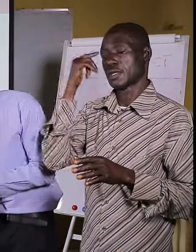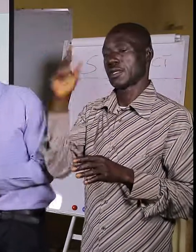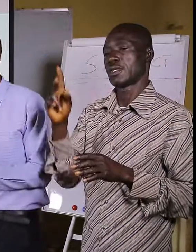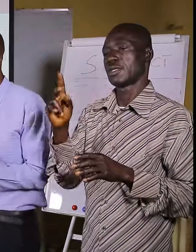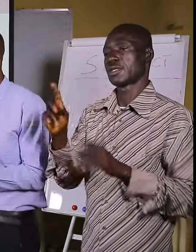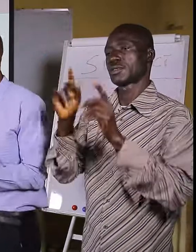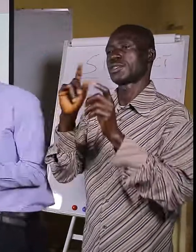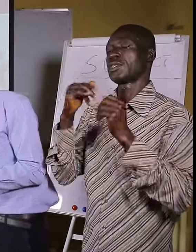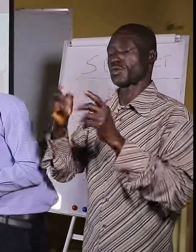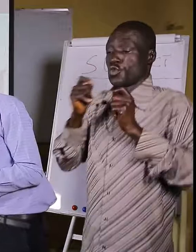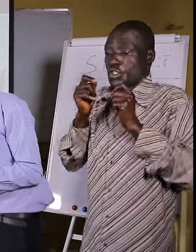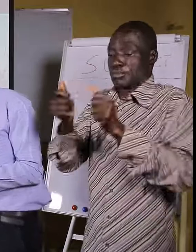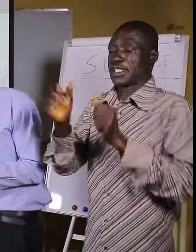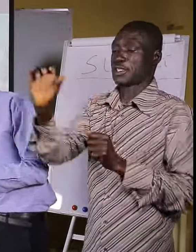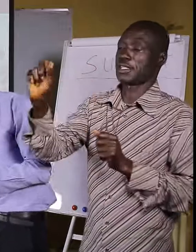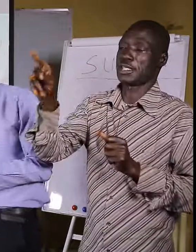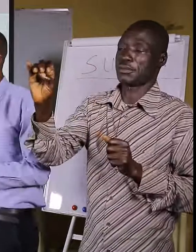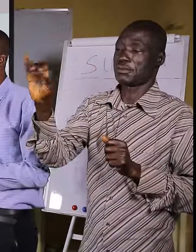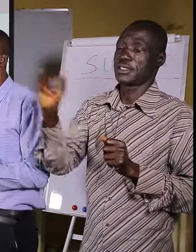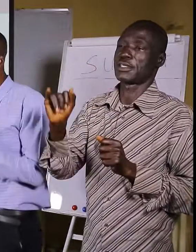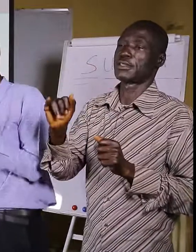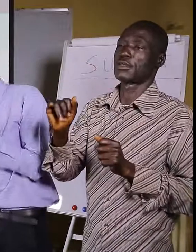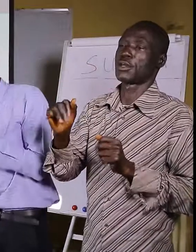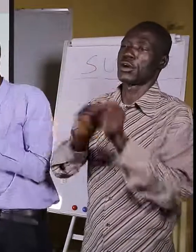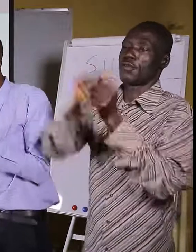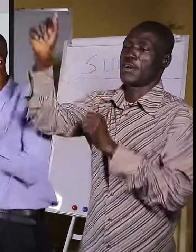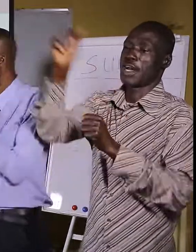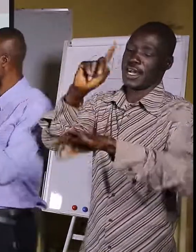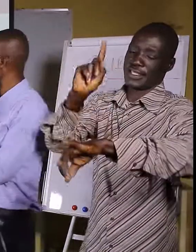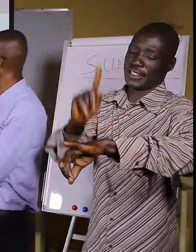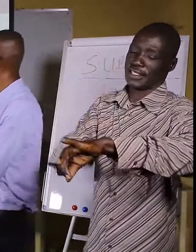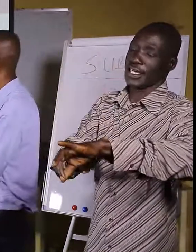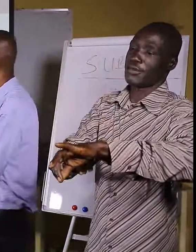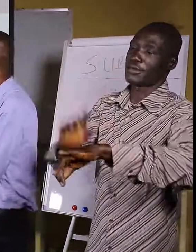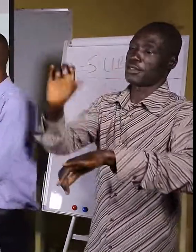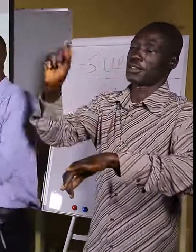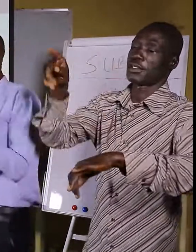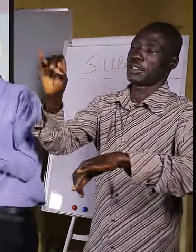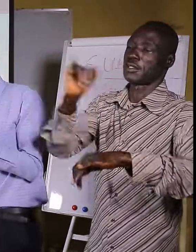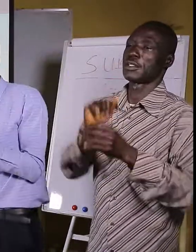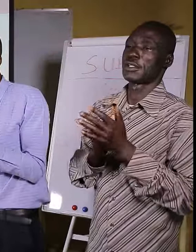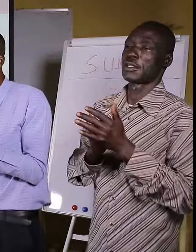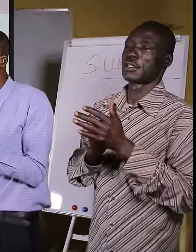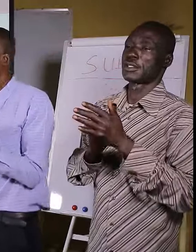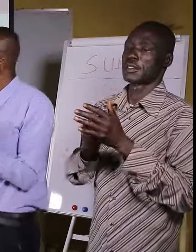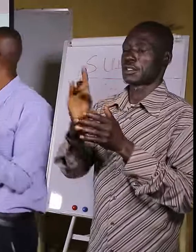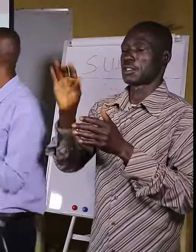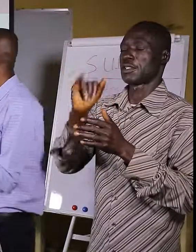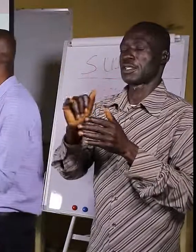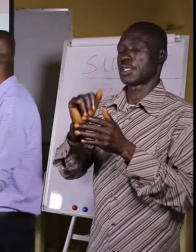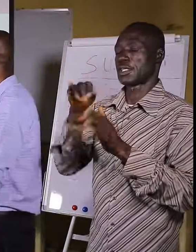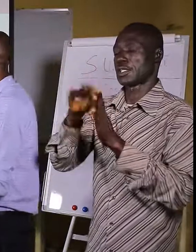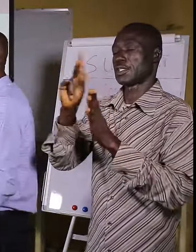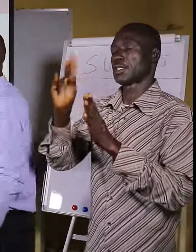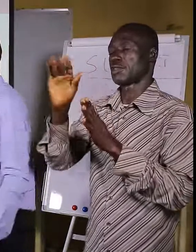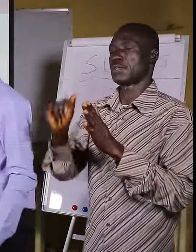with speed. The distance and the time. Speed in kilometers per hour, the distance in